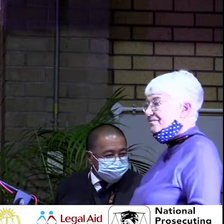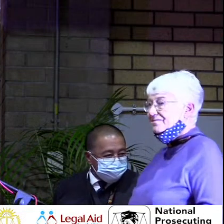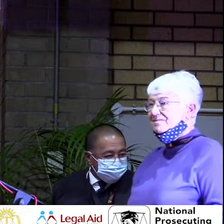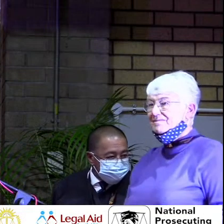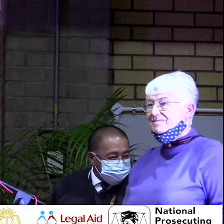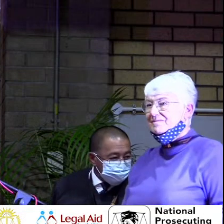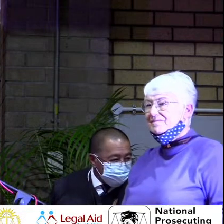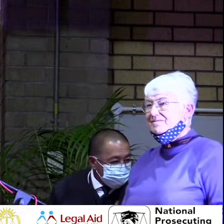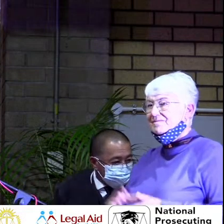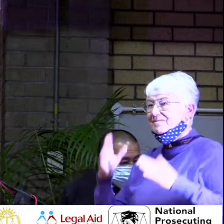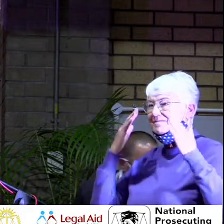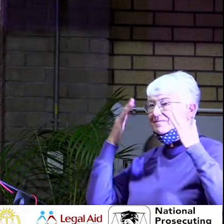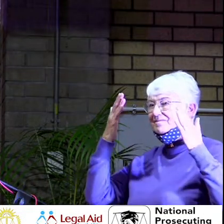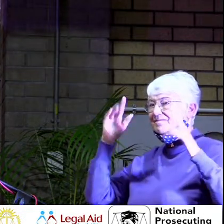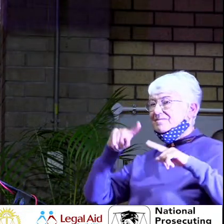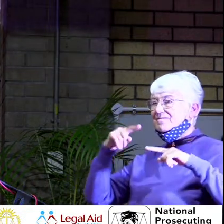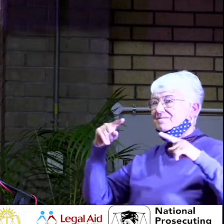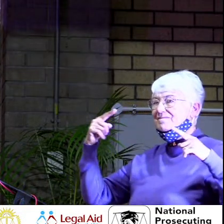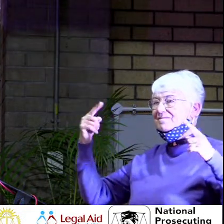Molweni nonke.